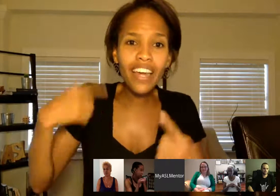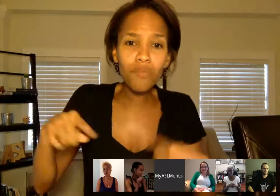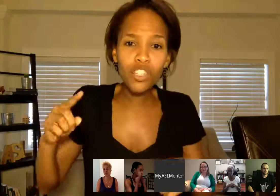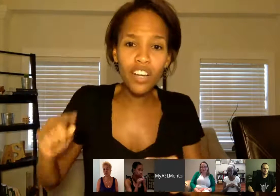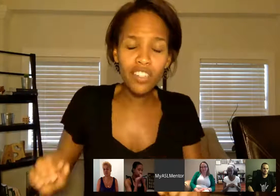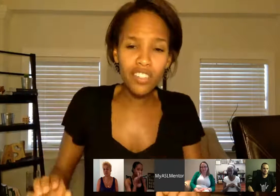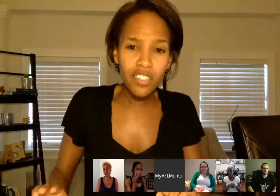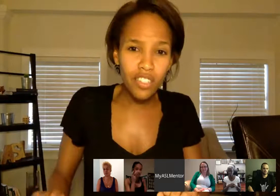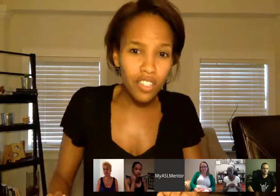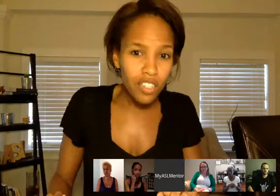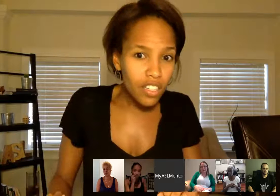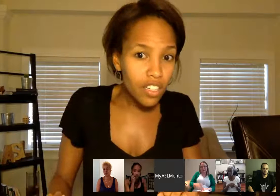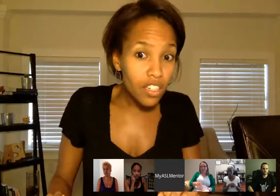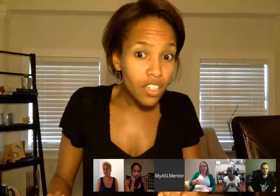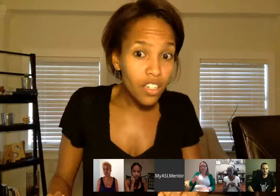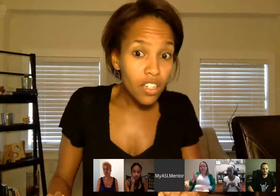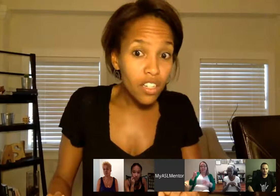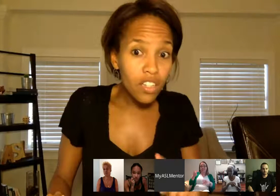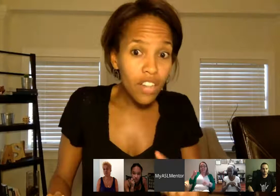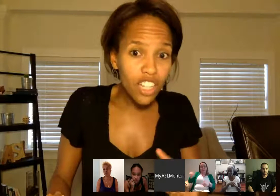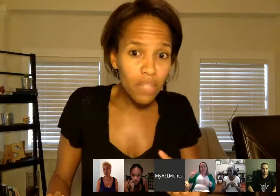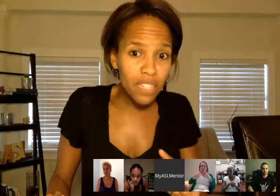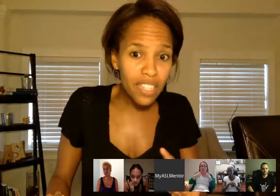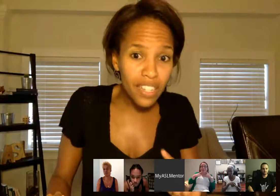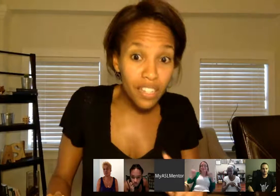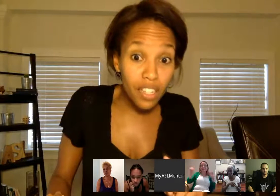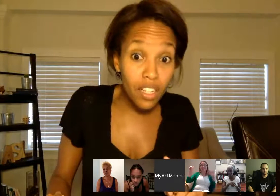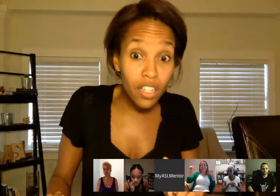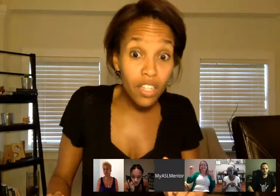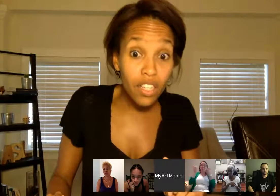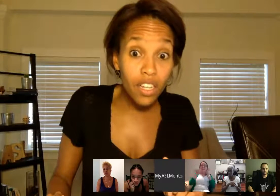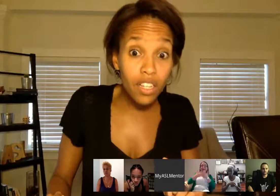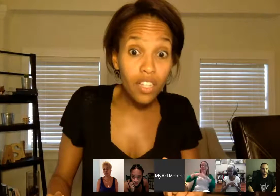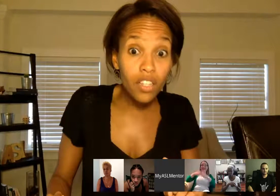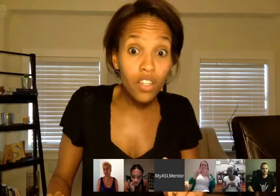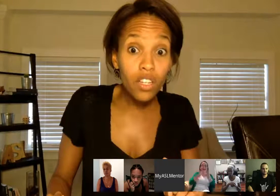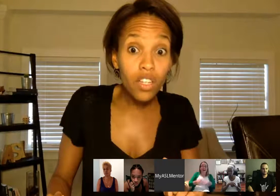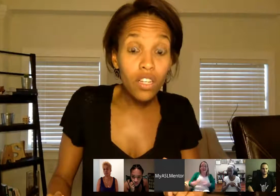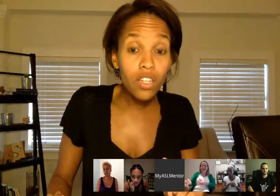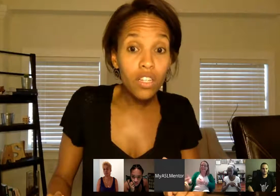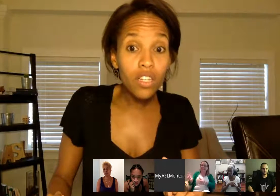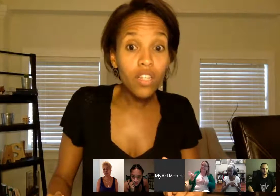Sign that again, Michelle. I just missed it.